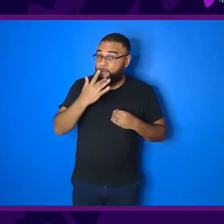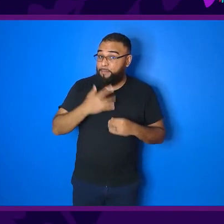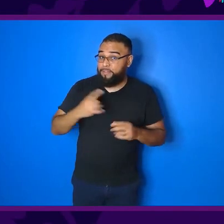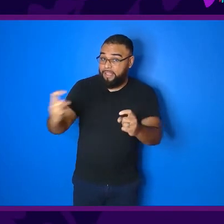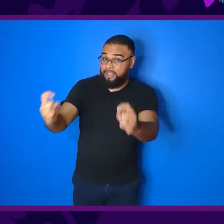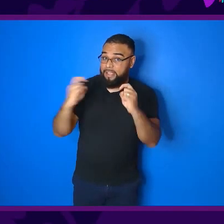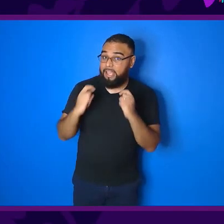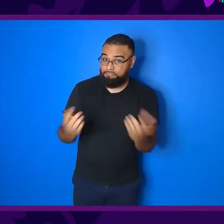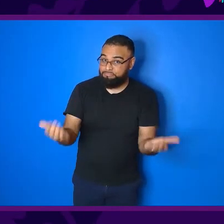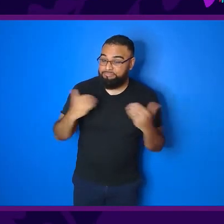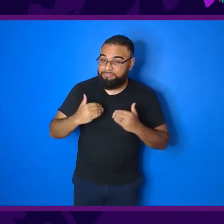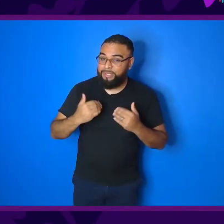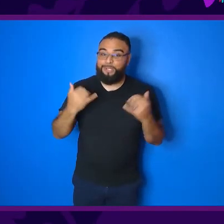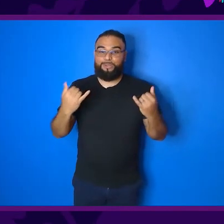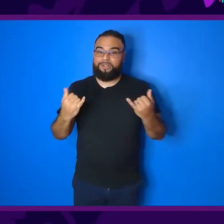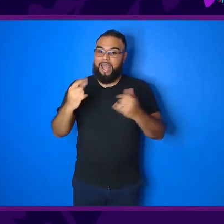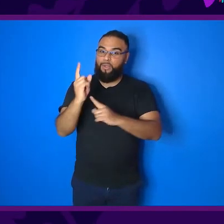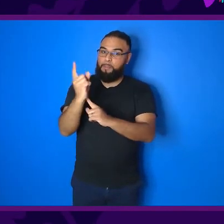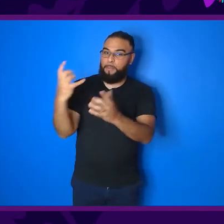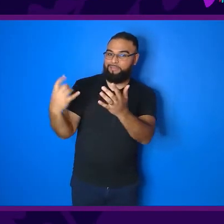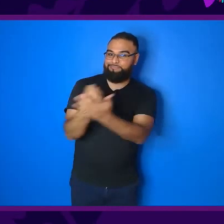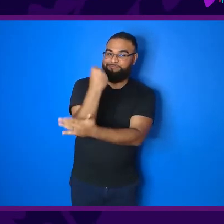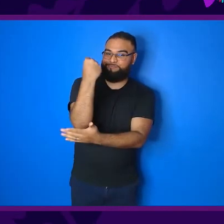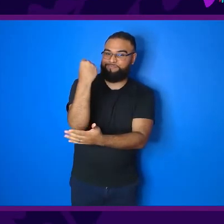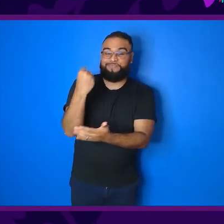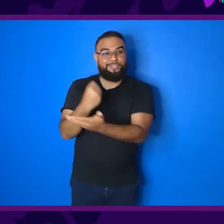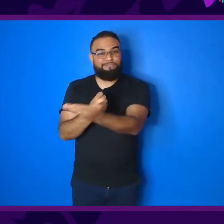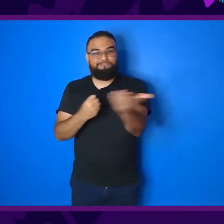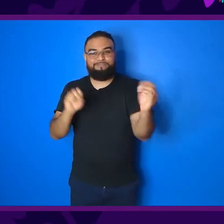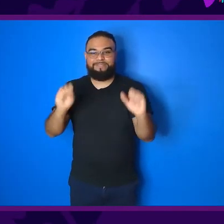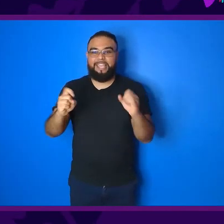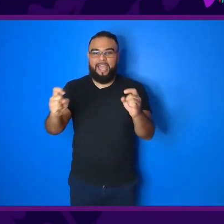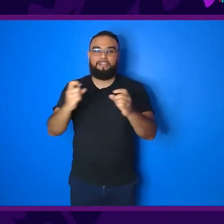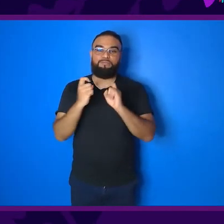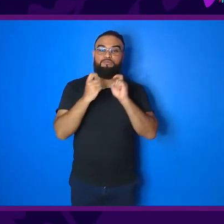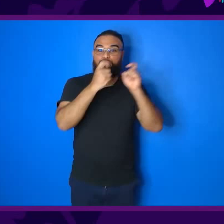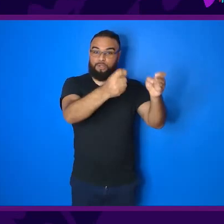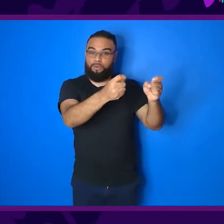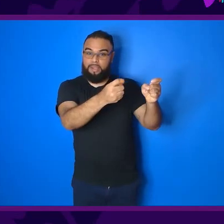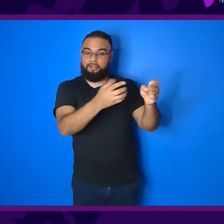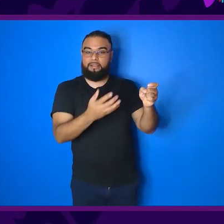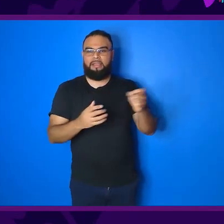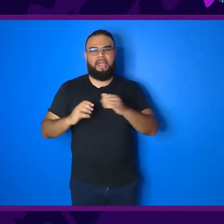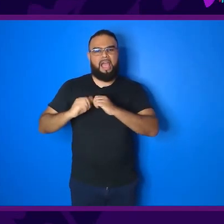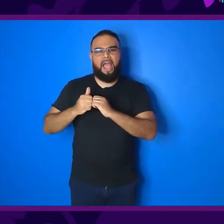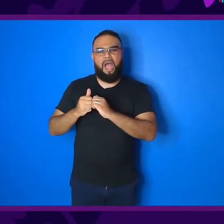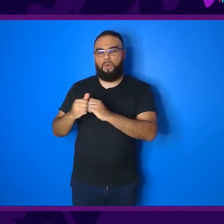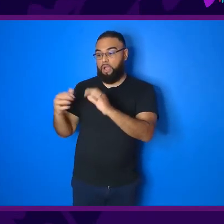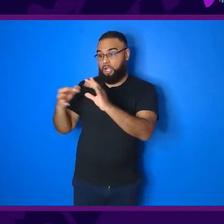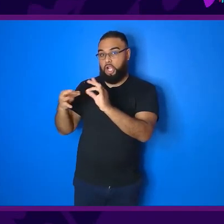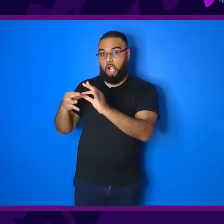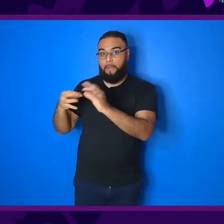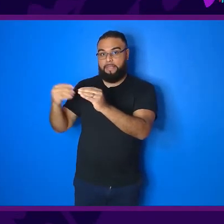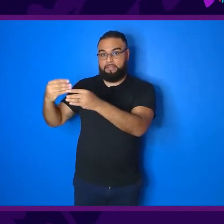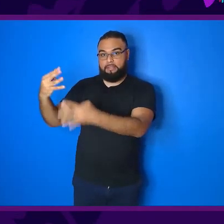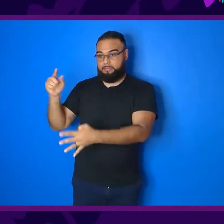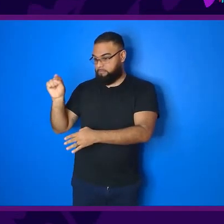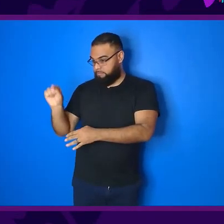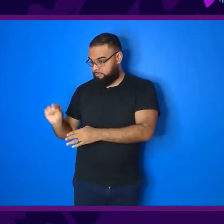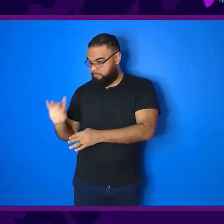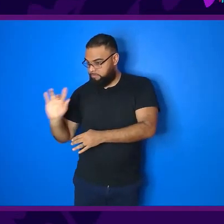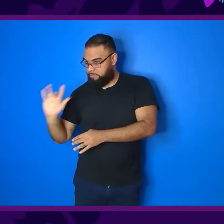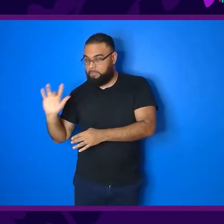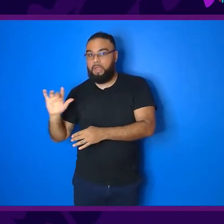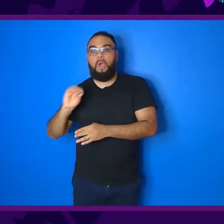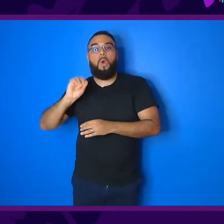this moment to say that you can donate. More information is available in the comments section where you're watching the video, or you can go to